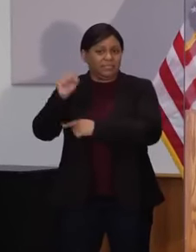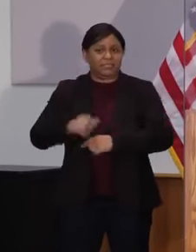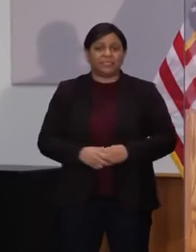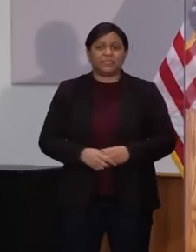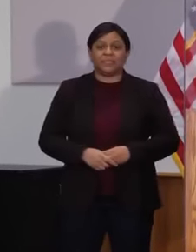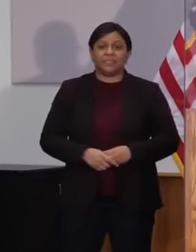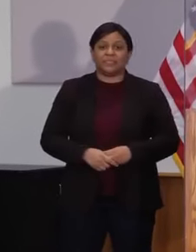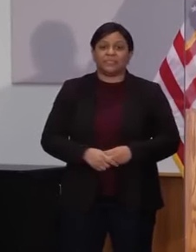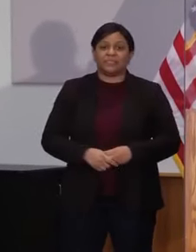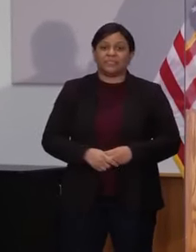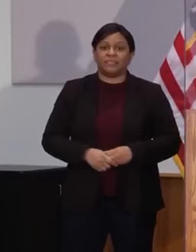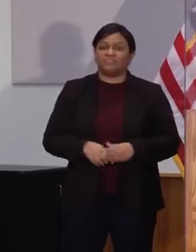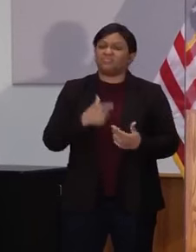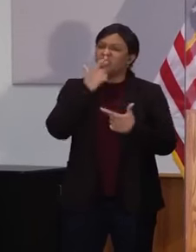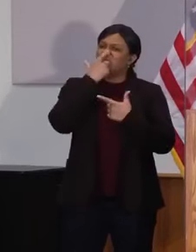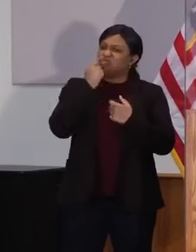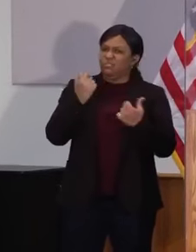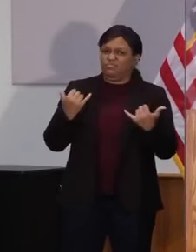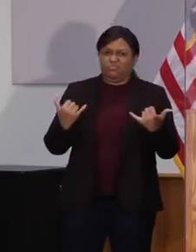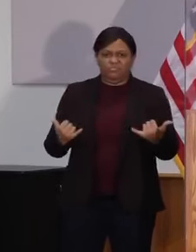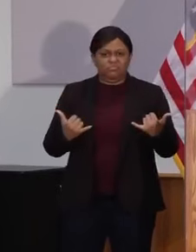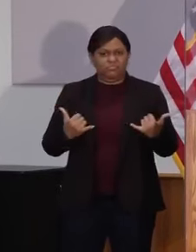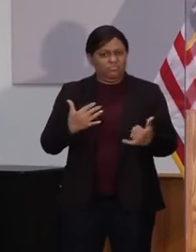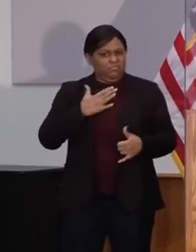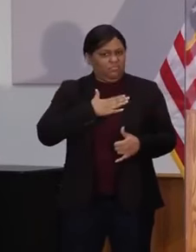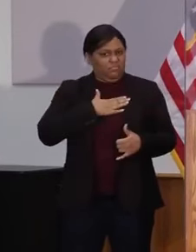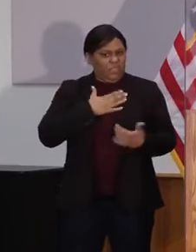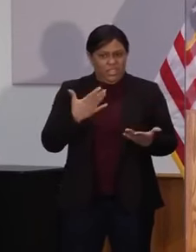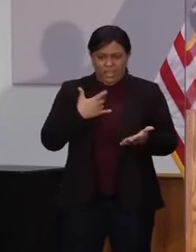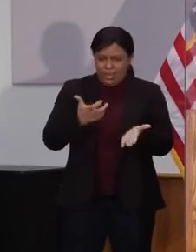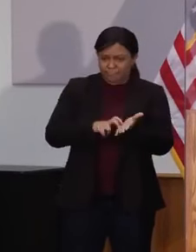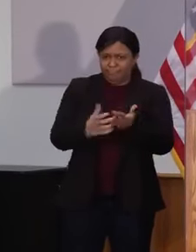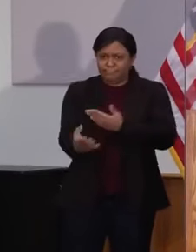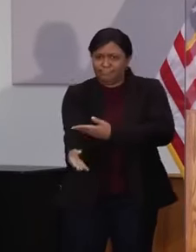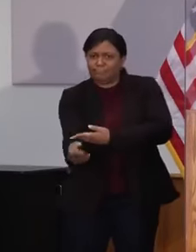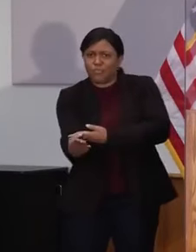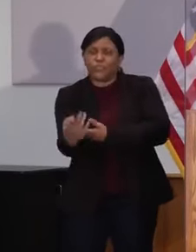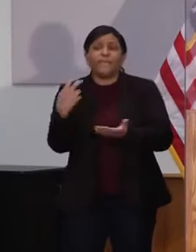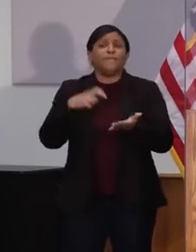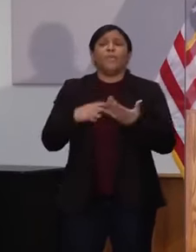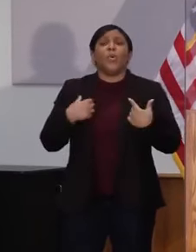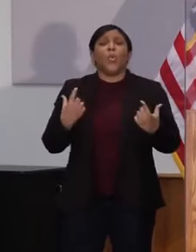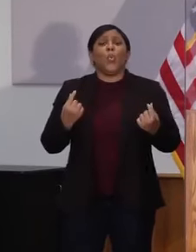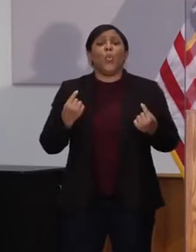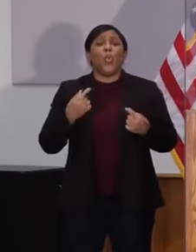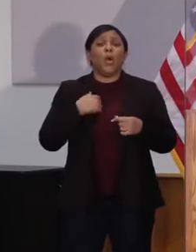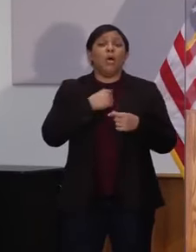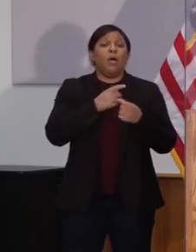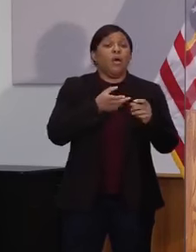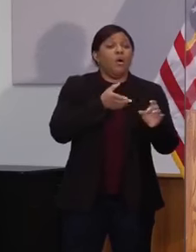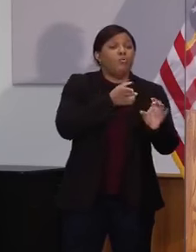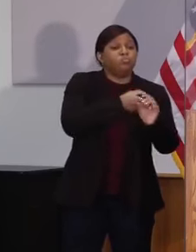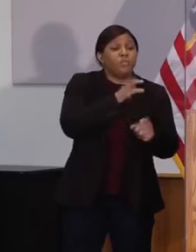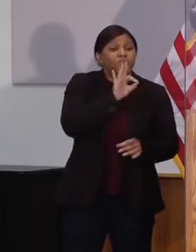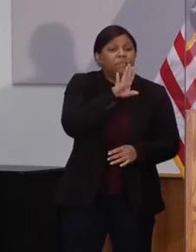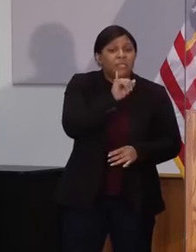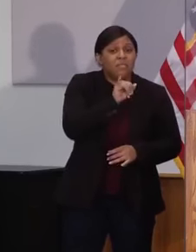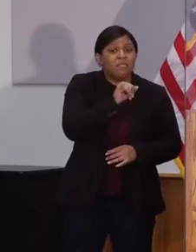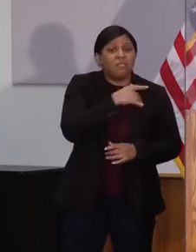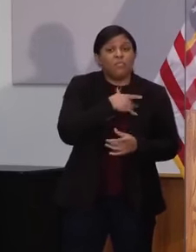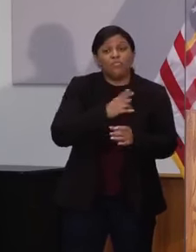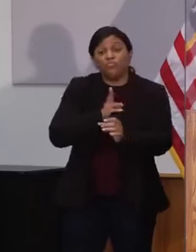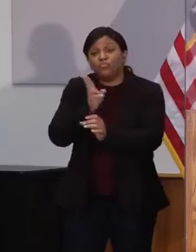this topic in so many ways. I started my morning, first of the morning, was joining the FBI and the Joint Terrorism Task Force as